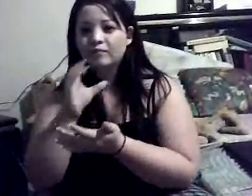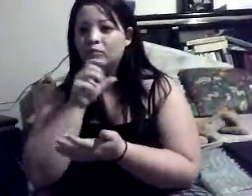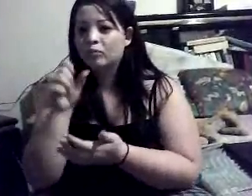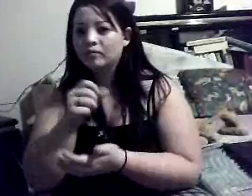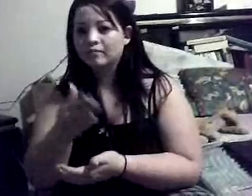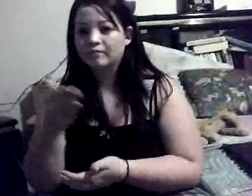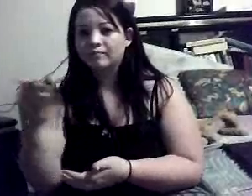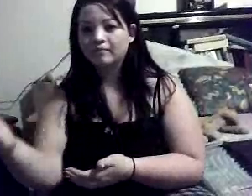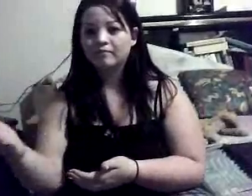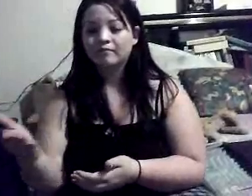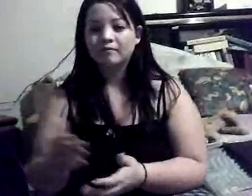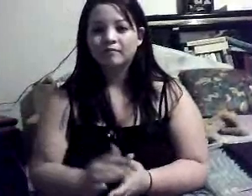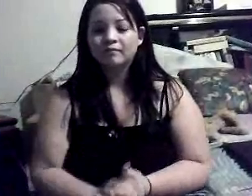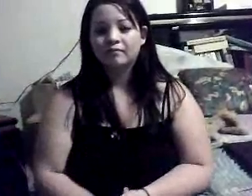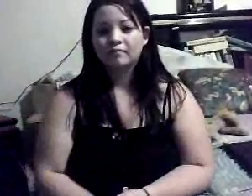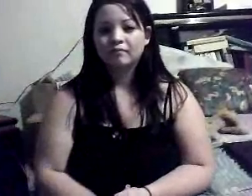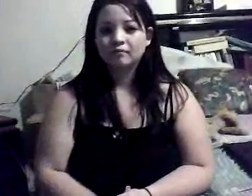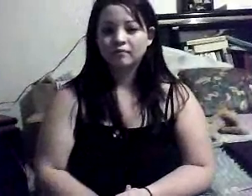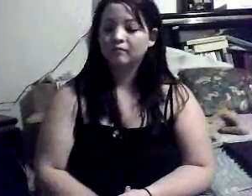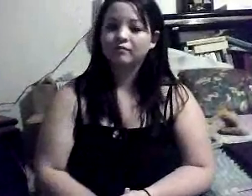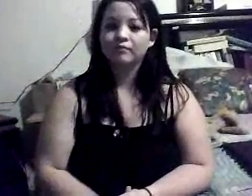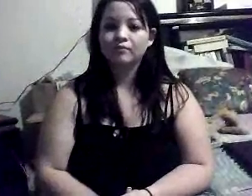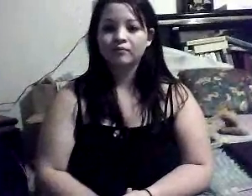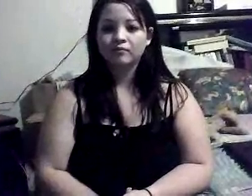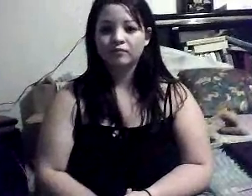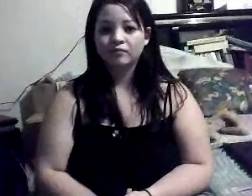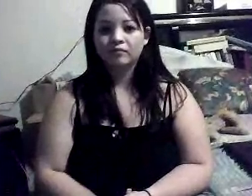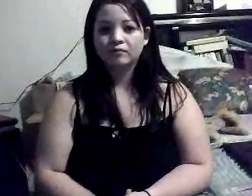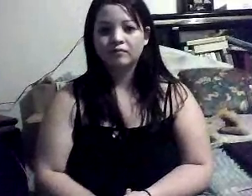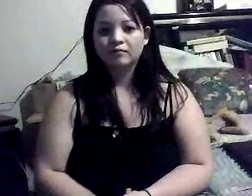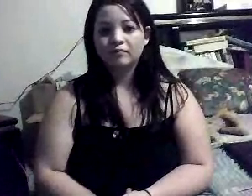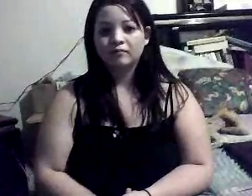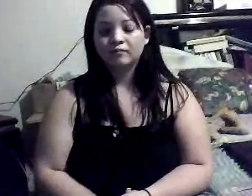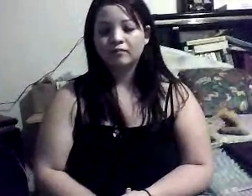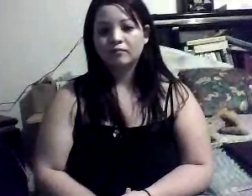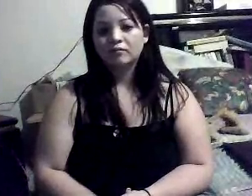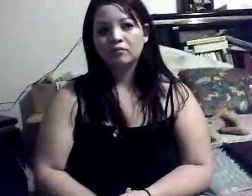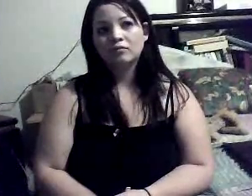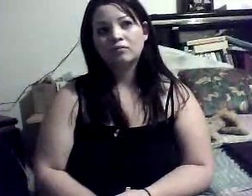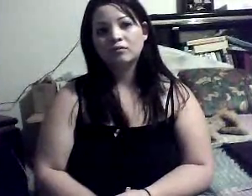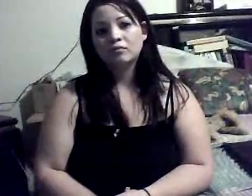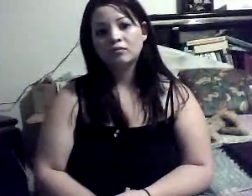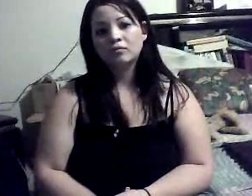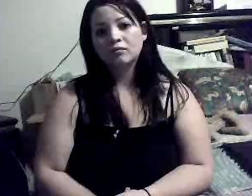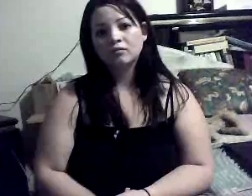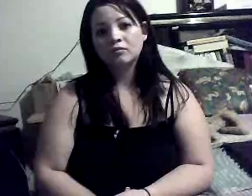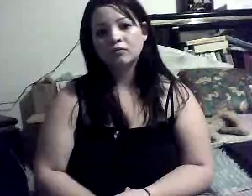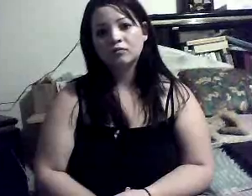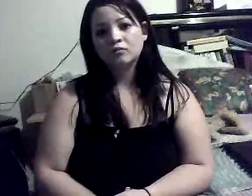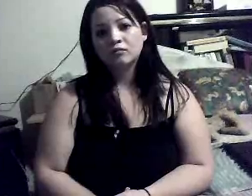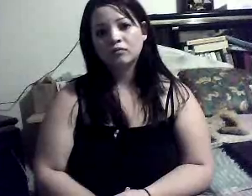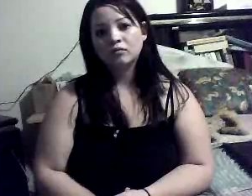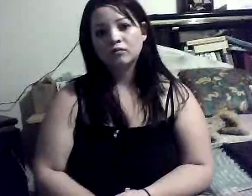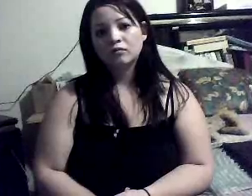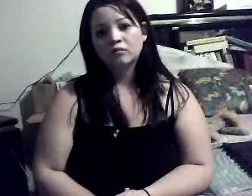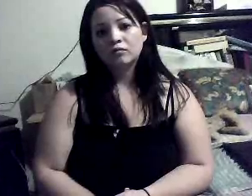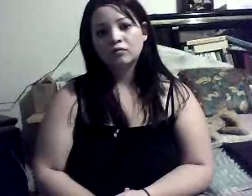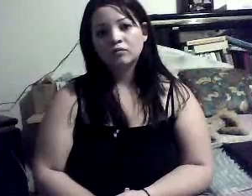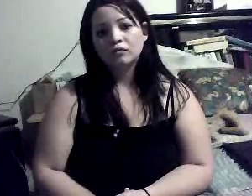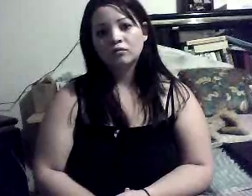I think this first started when I visited my grandparents' house, which was a 17th century